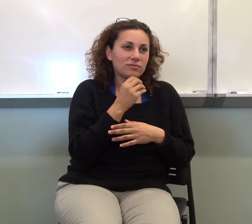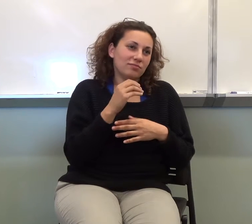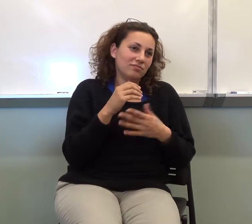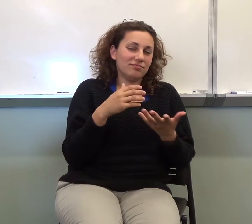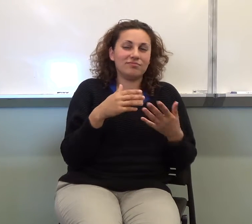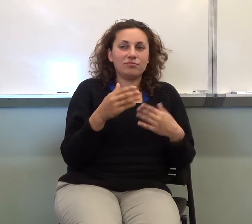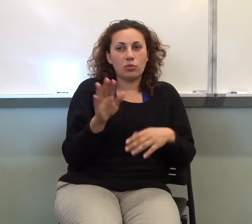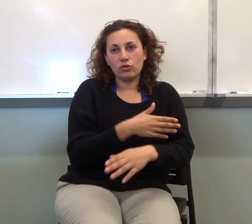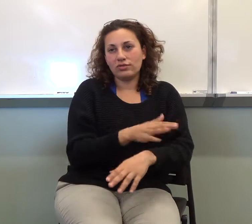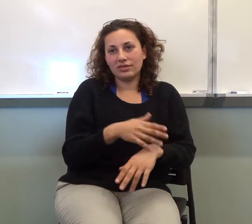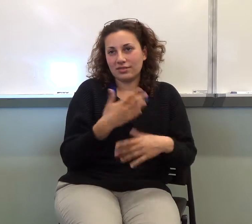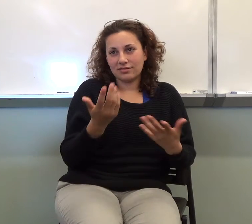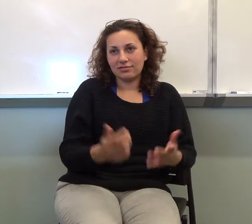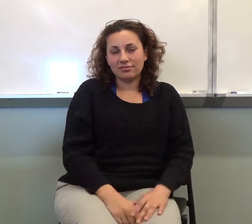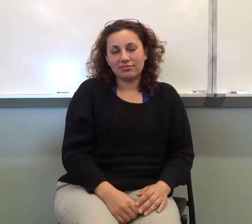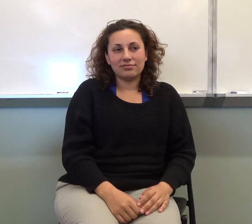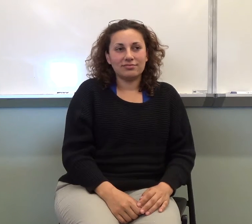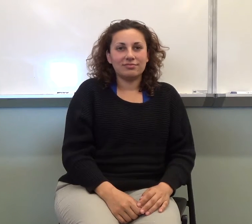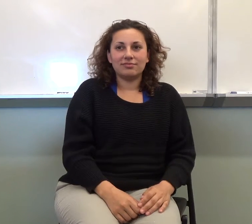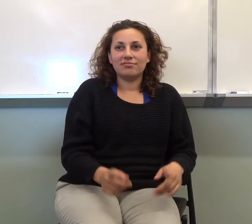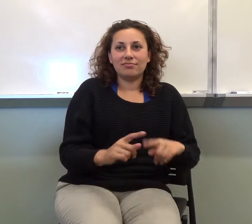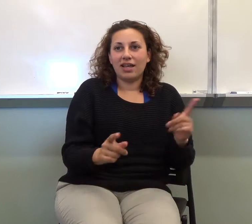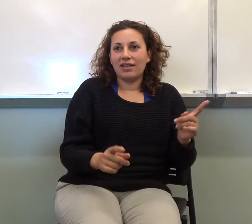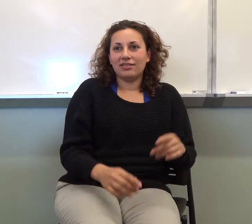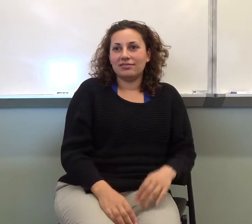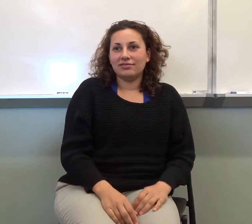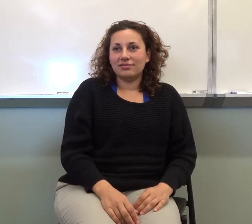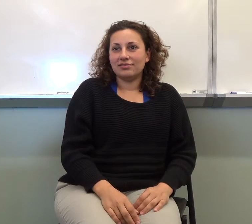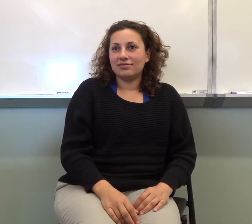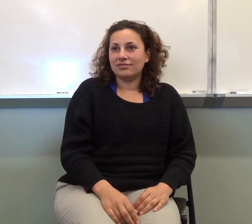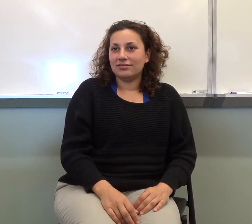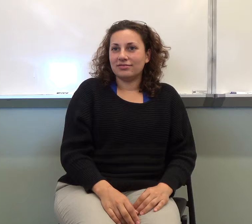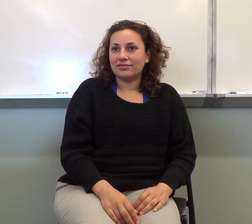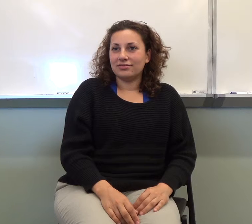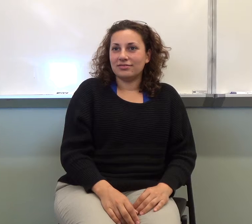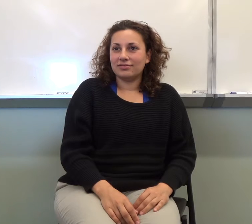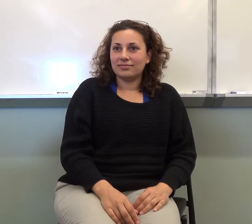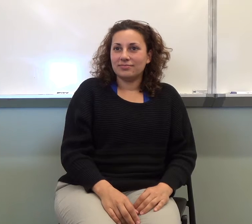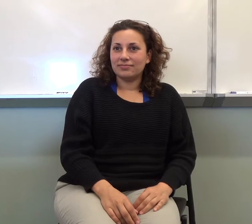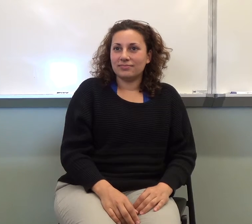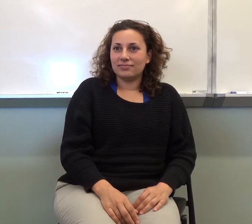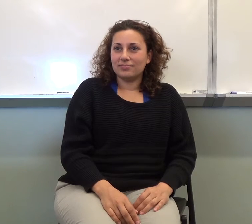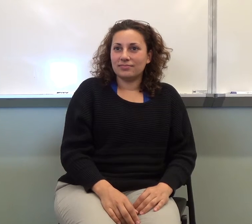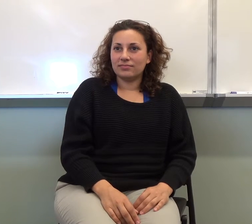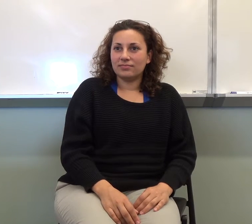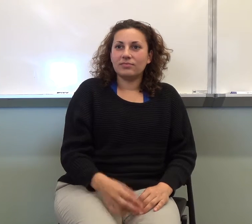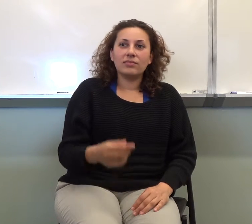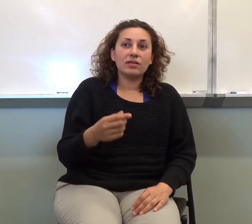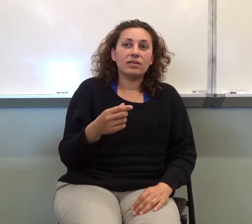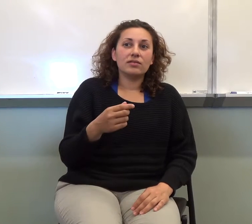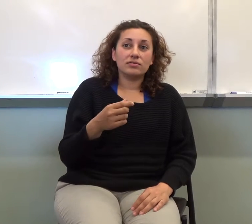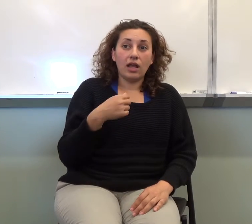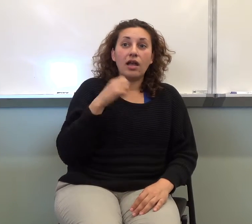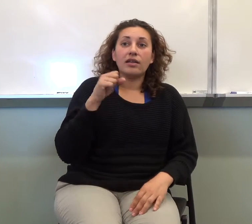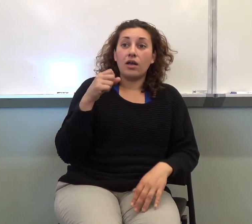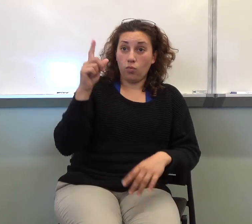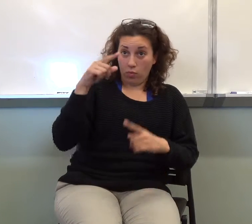this is 0.18, and that's the part that repeats, 1/8. So if you wanted to convert this